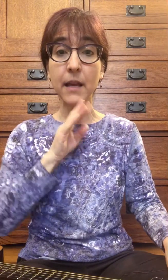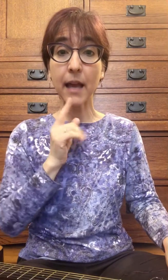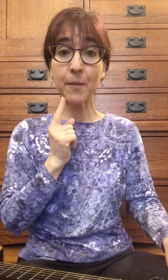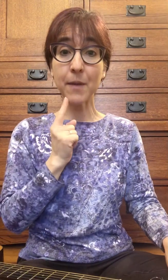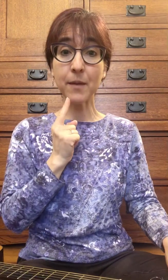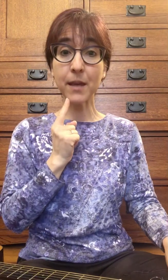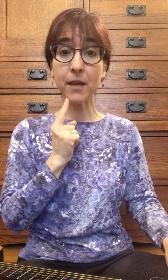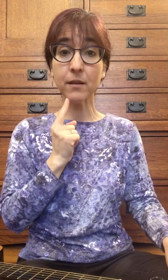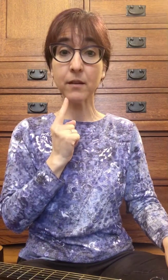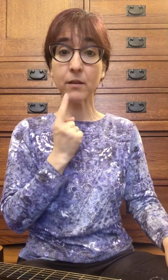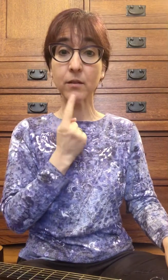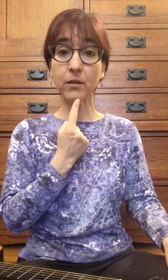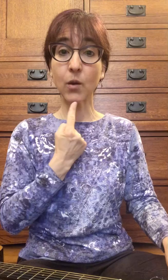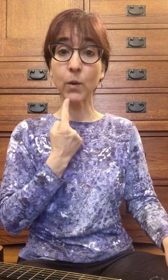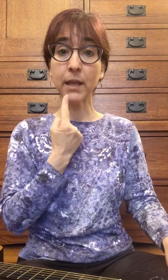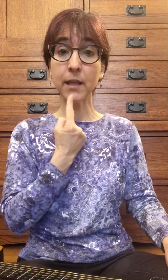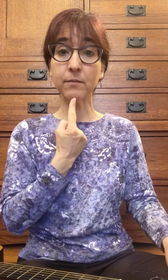and maybe lonely?